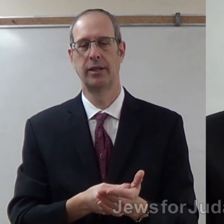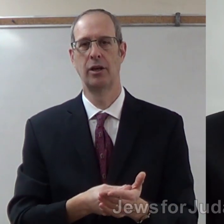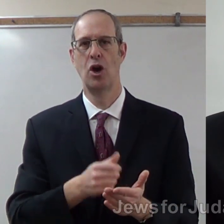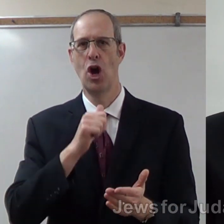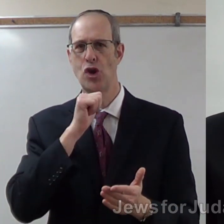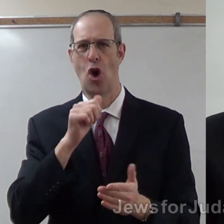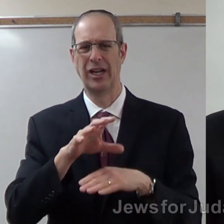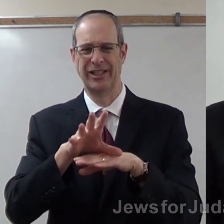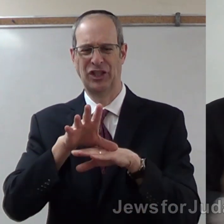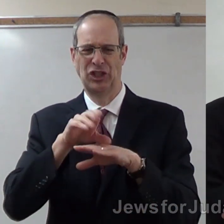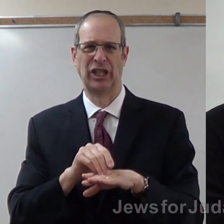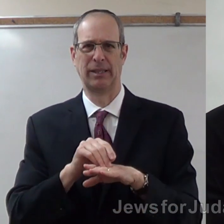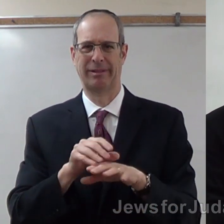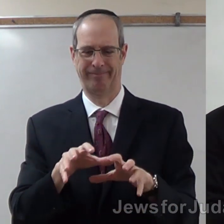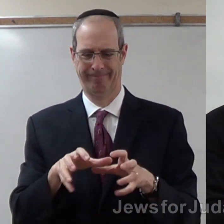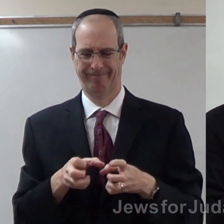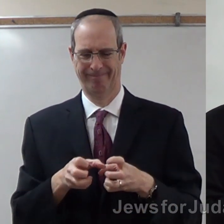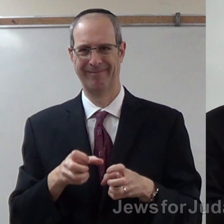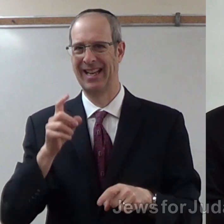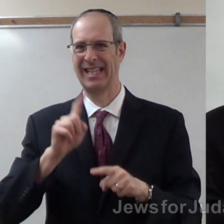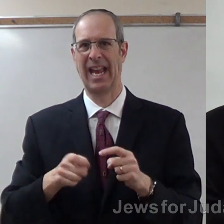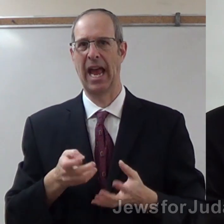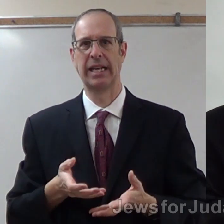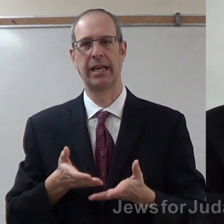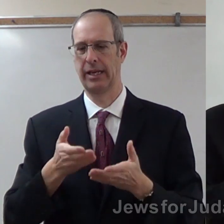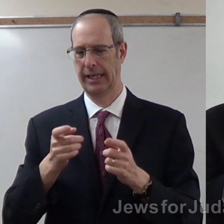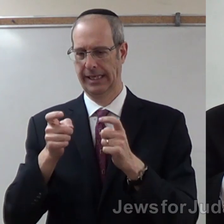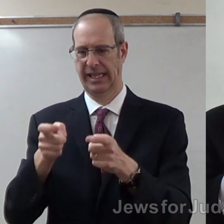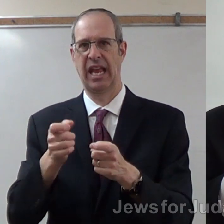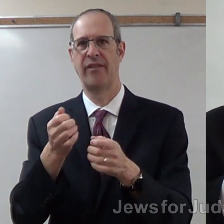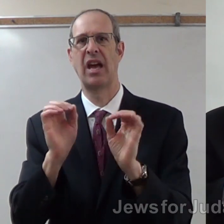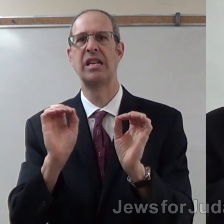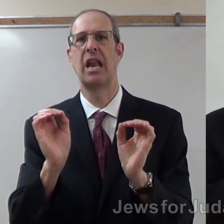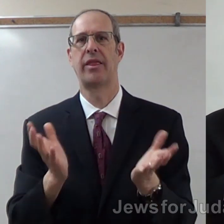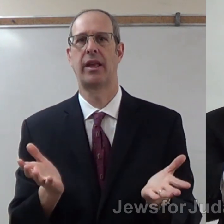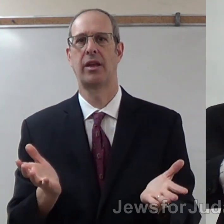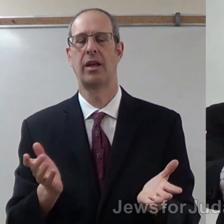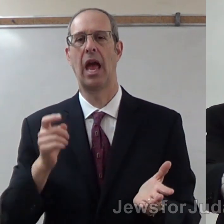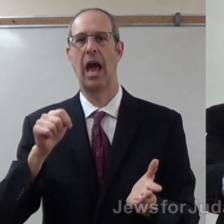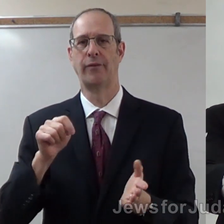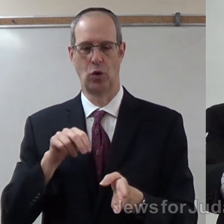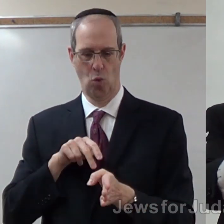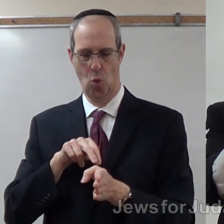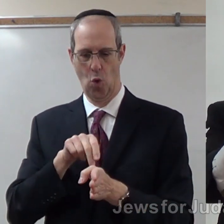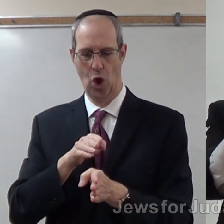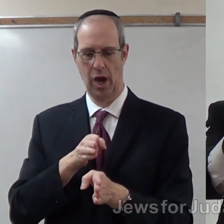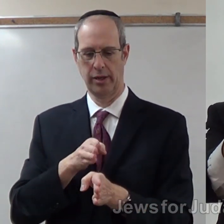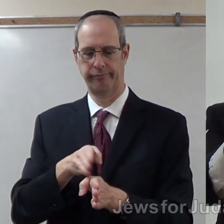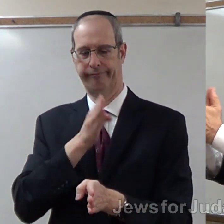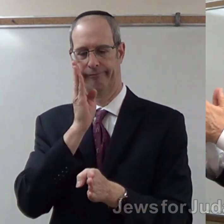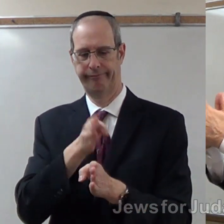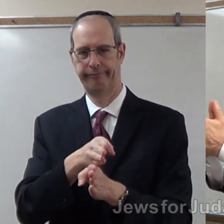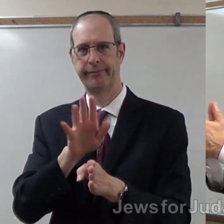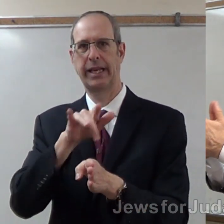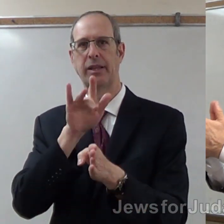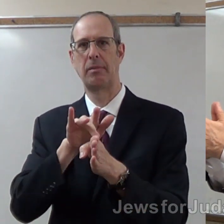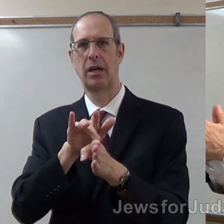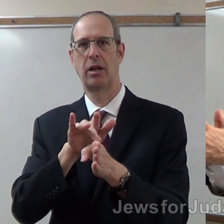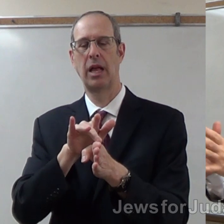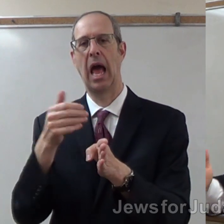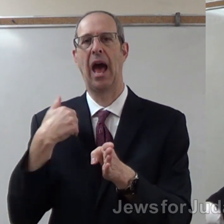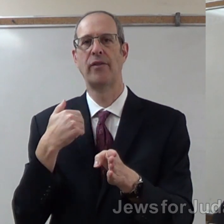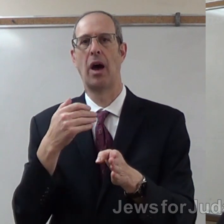so cheap that you can't give anything away. You have to walk in the middle. You've got to find